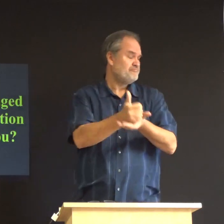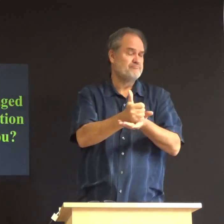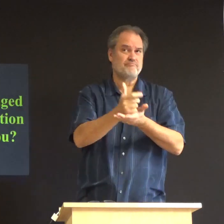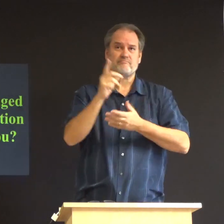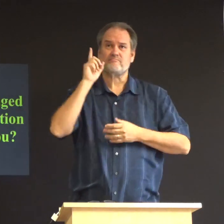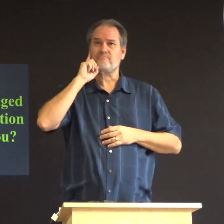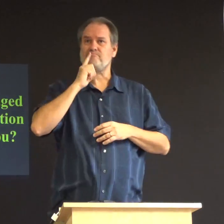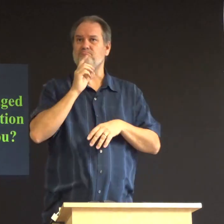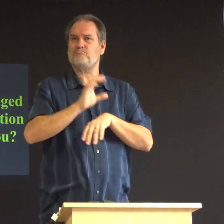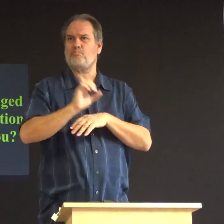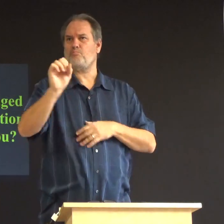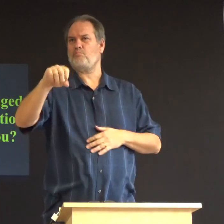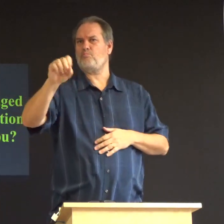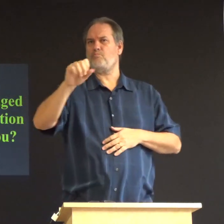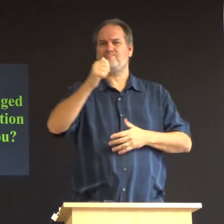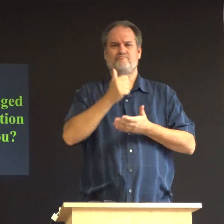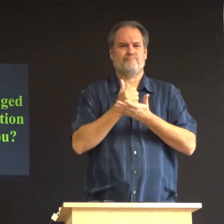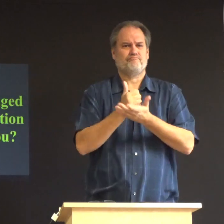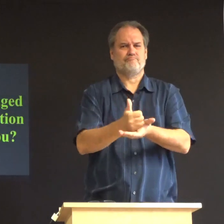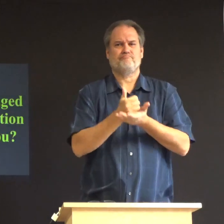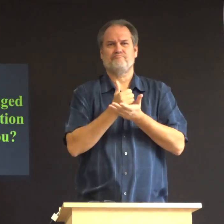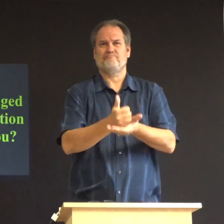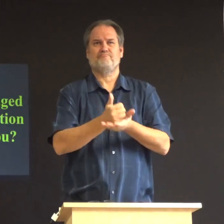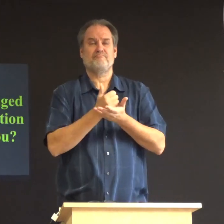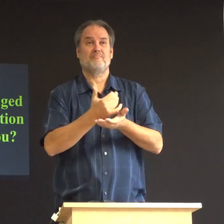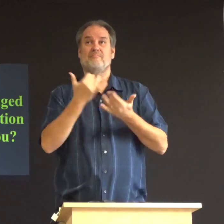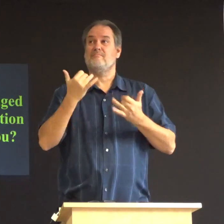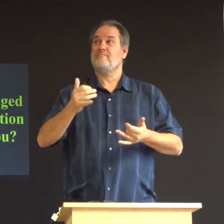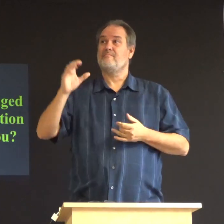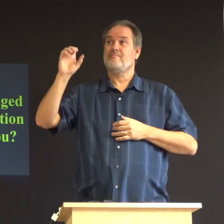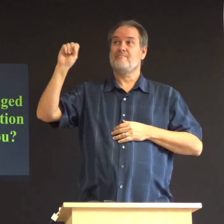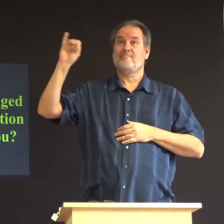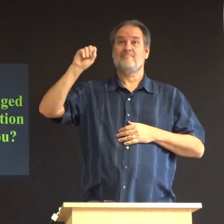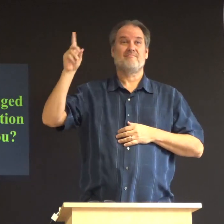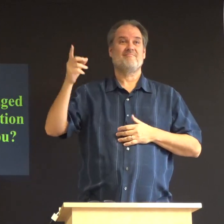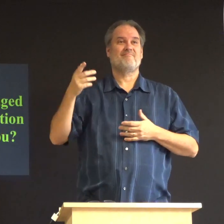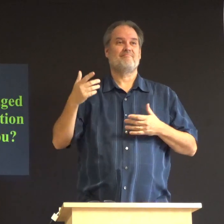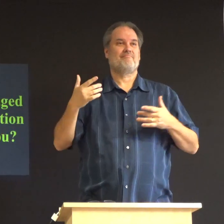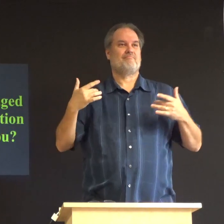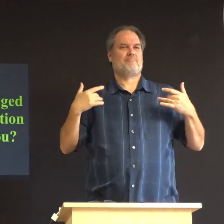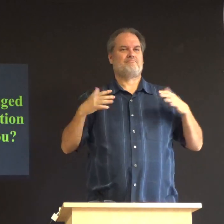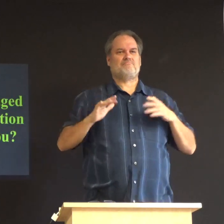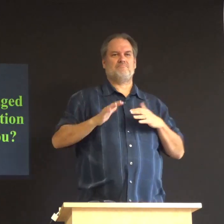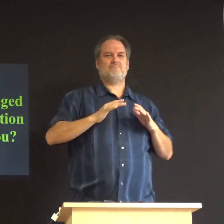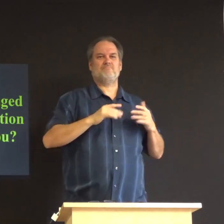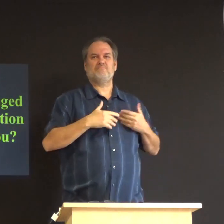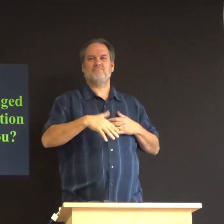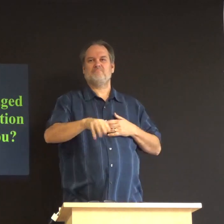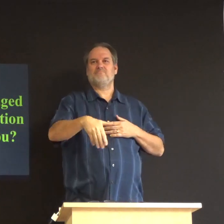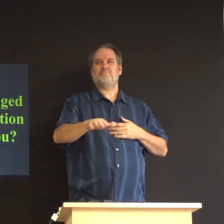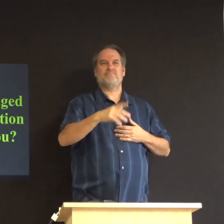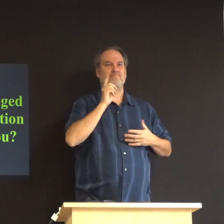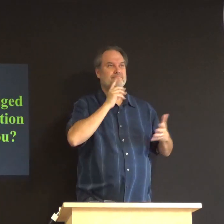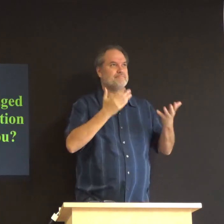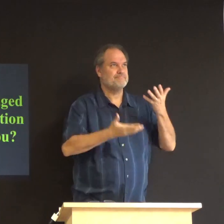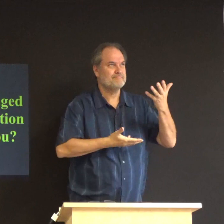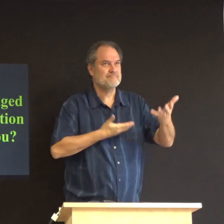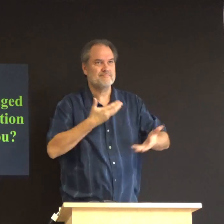churches. As this DM, we know that the government is taking control of what the church should be